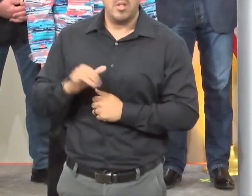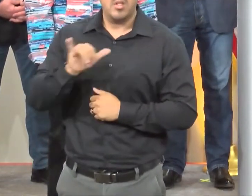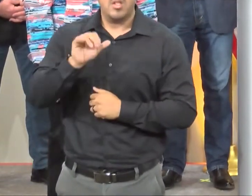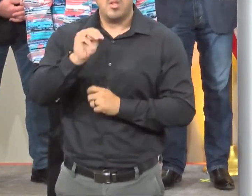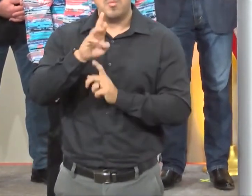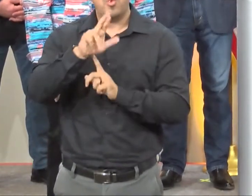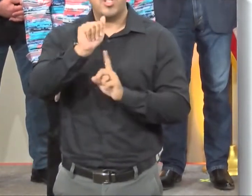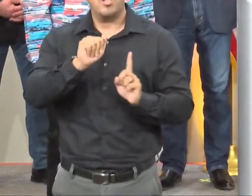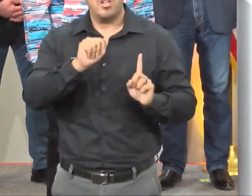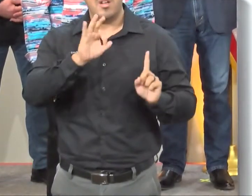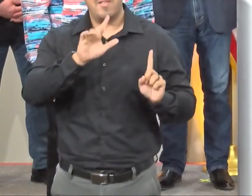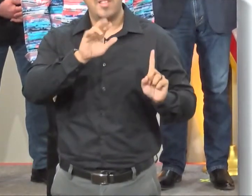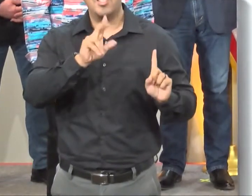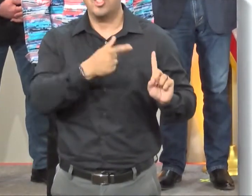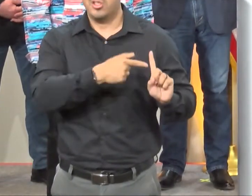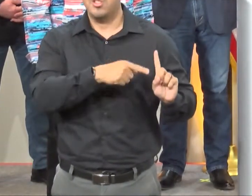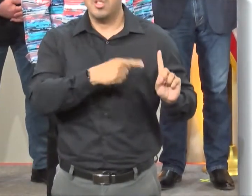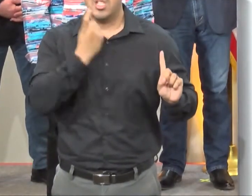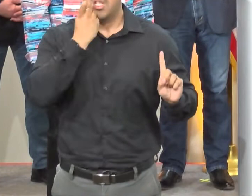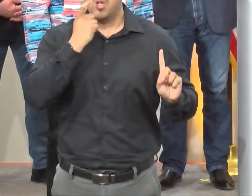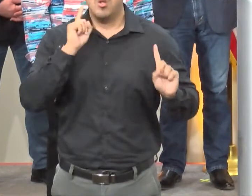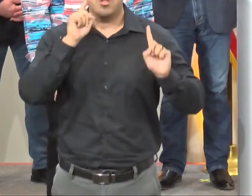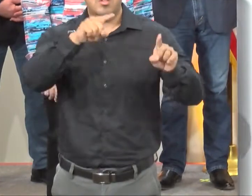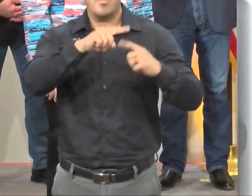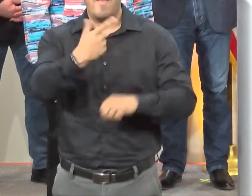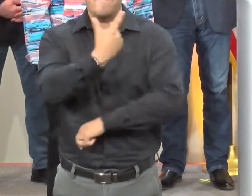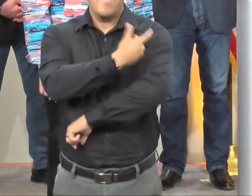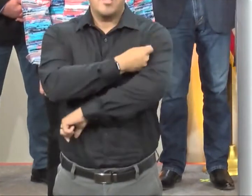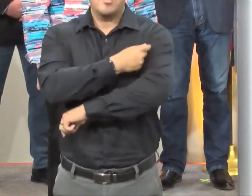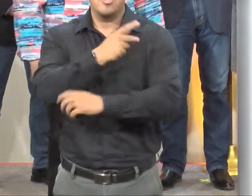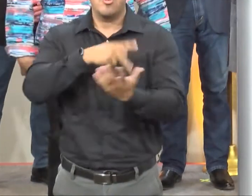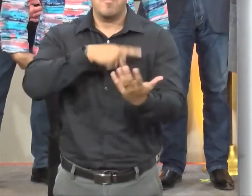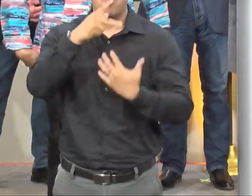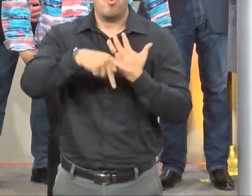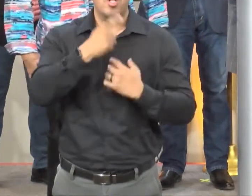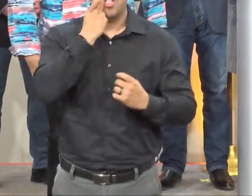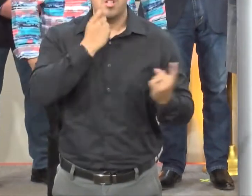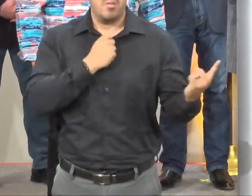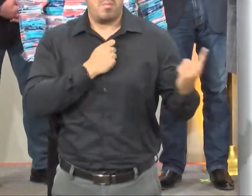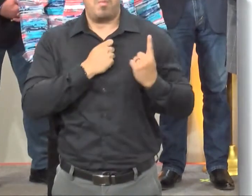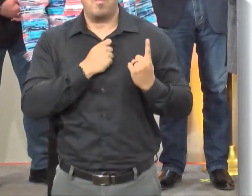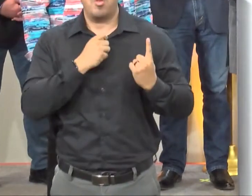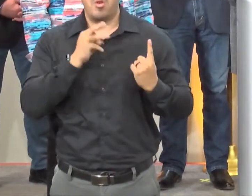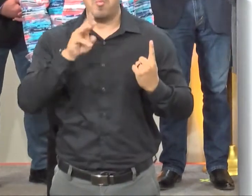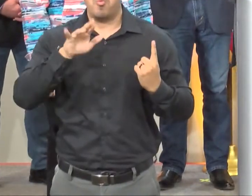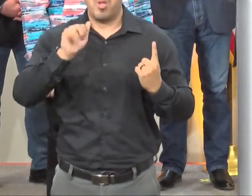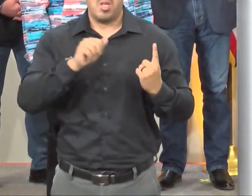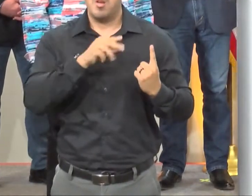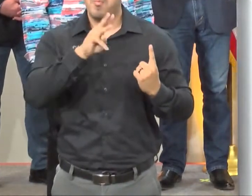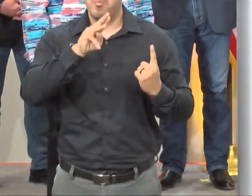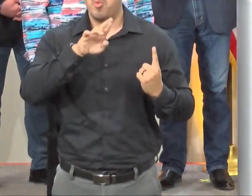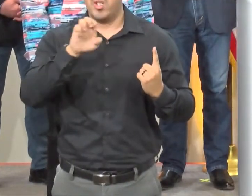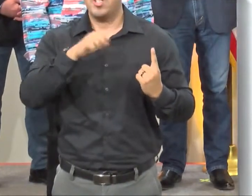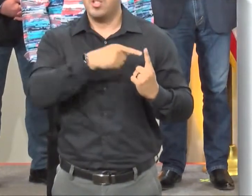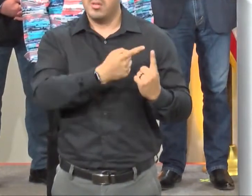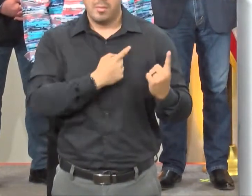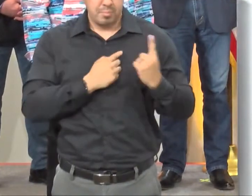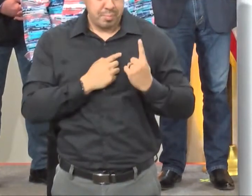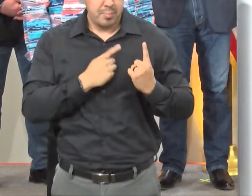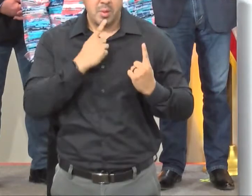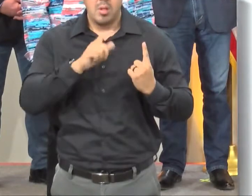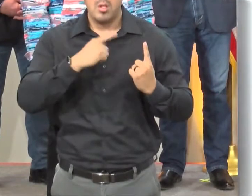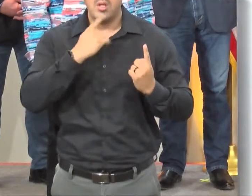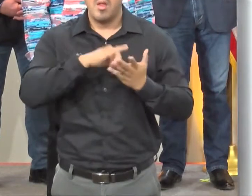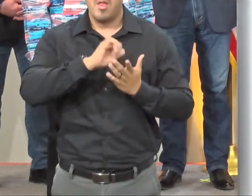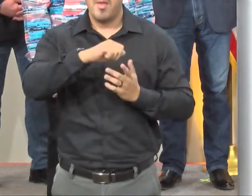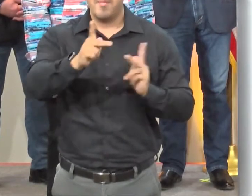Marie Flickinger. We were out at a vaccination program, and Marie approached me in terms of residents